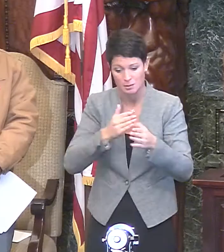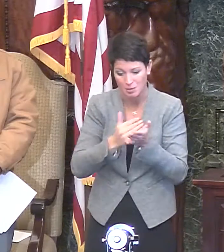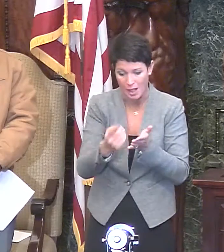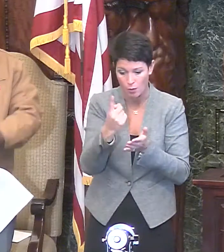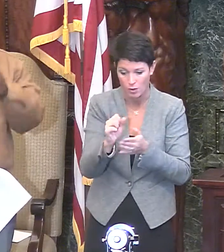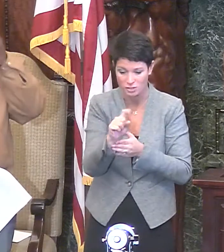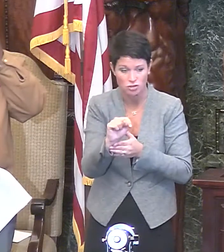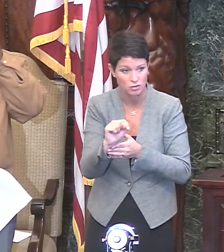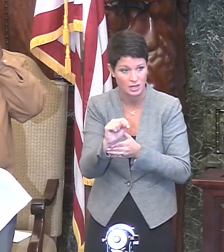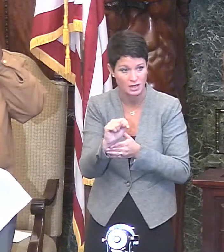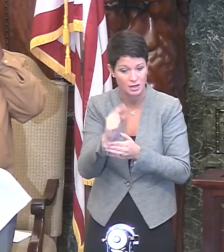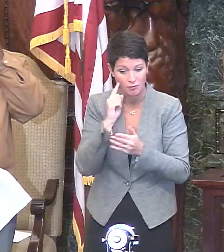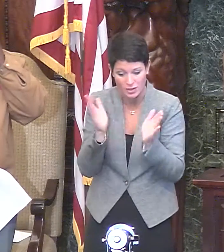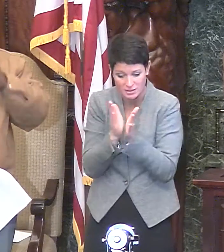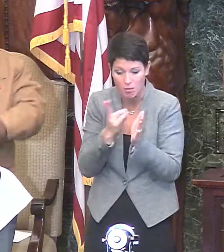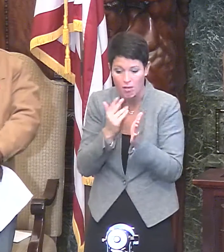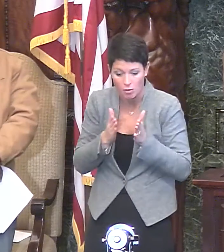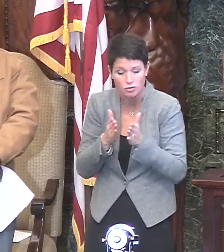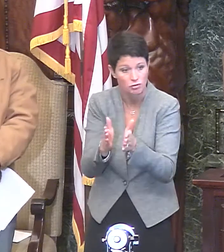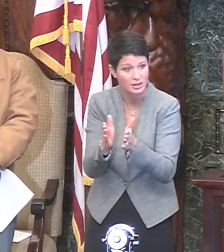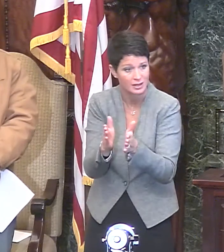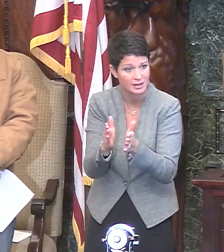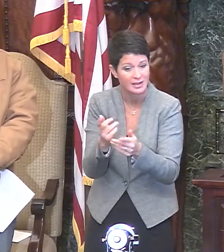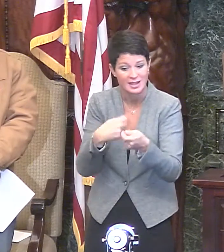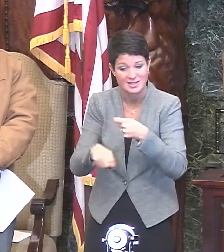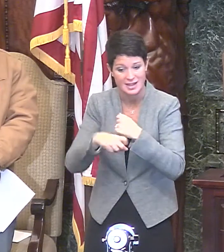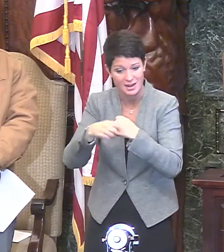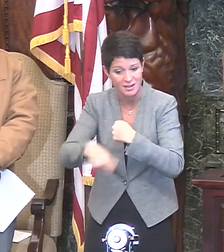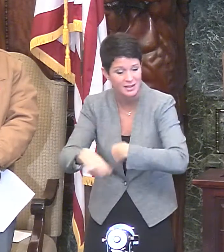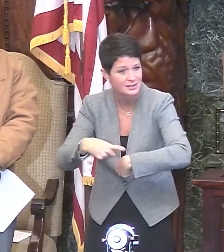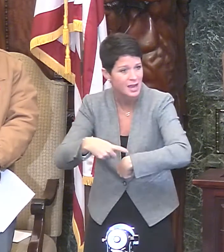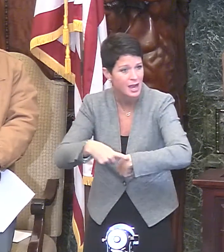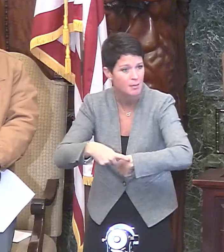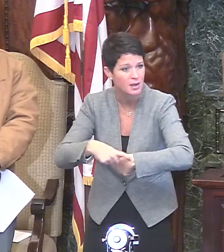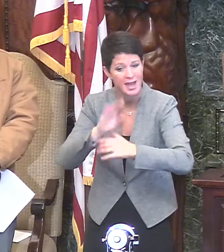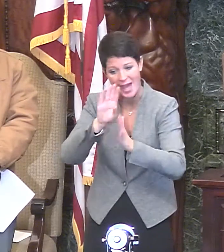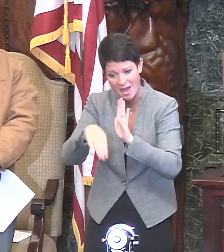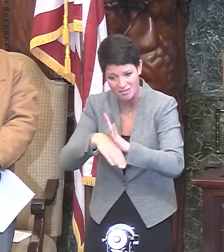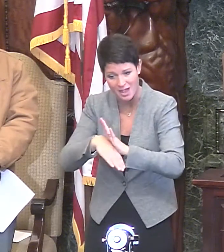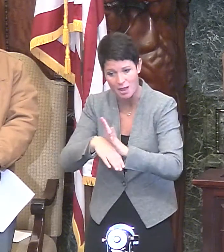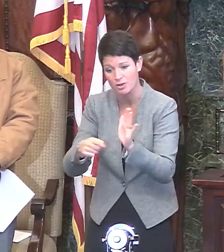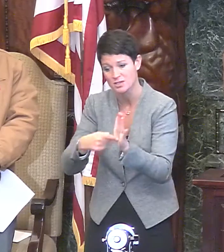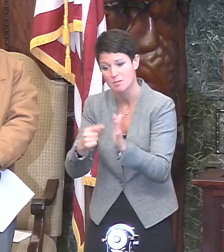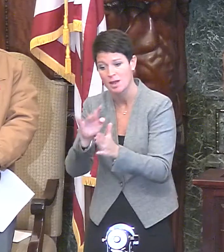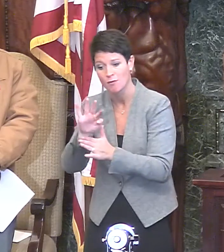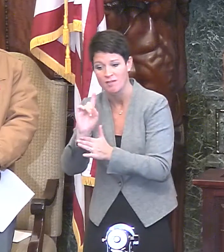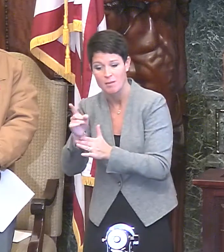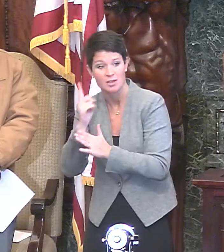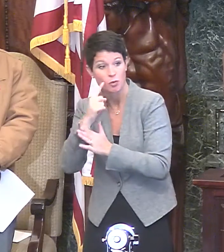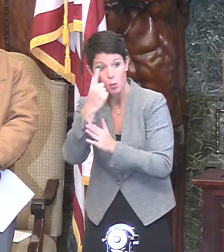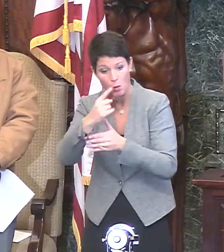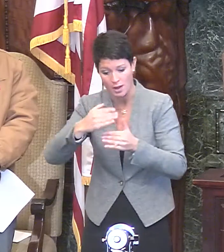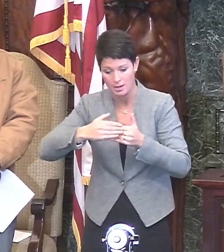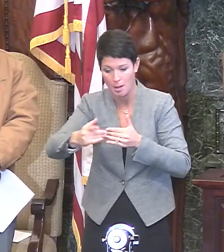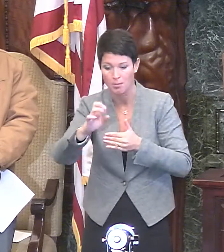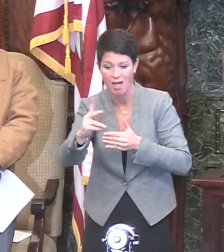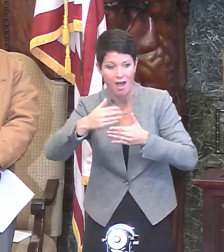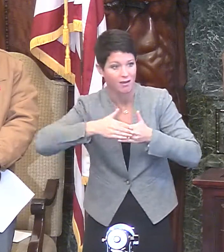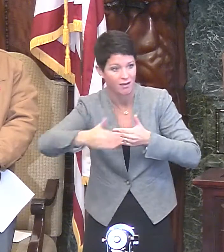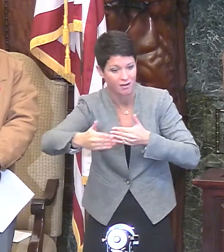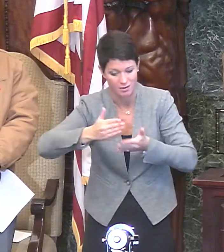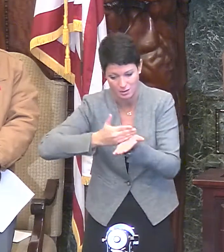going through it carefully for a small street, instead it now takes 1/2 hour to 45 minutes for one block to